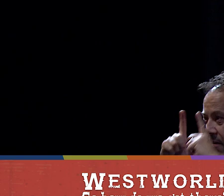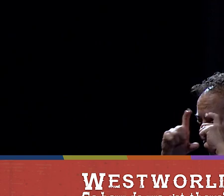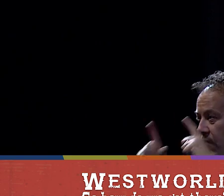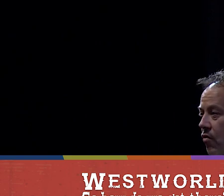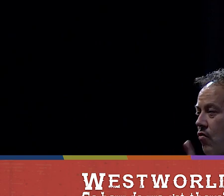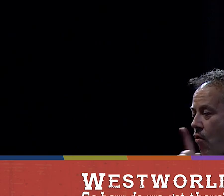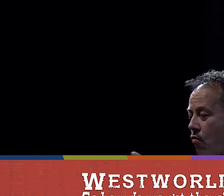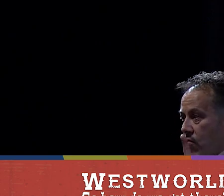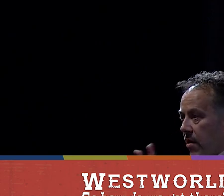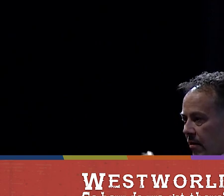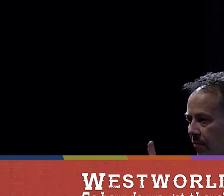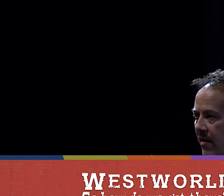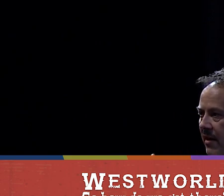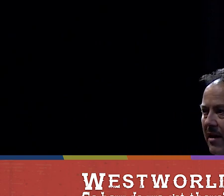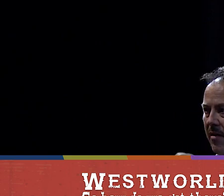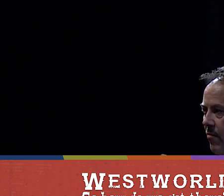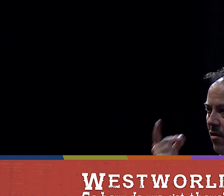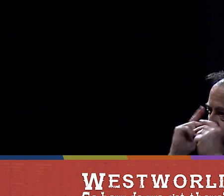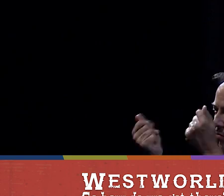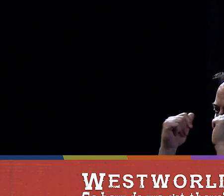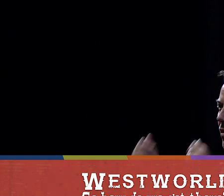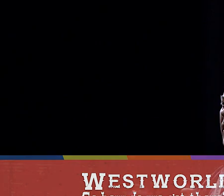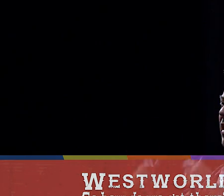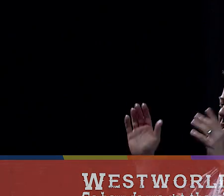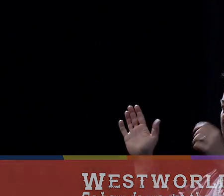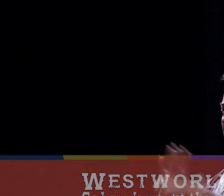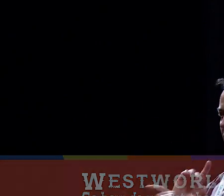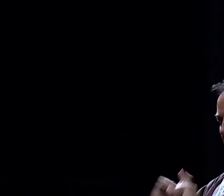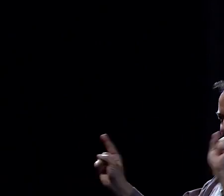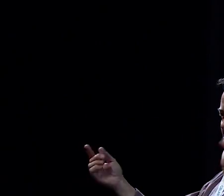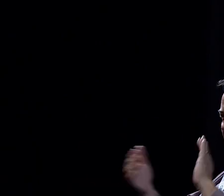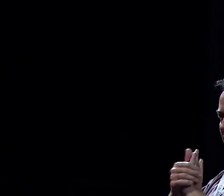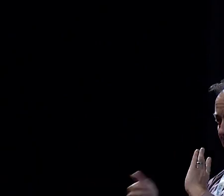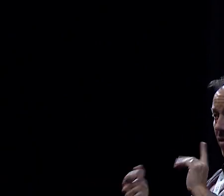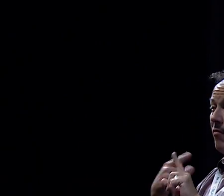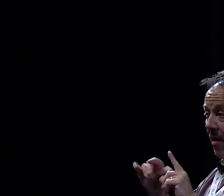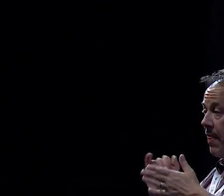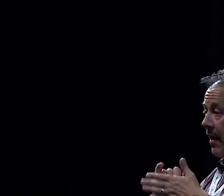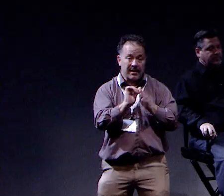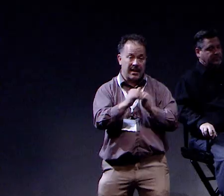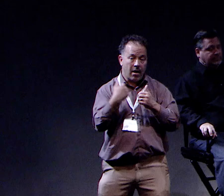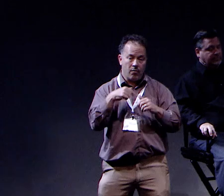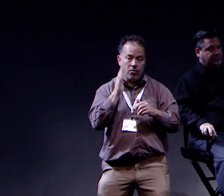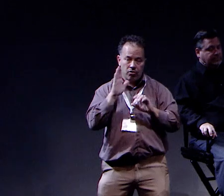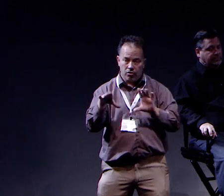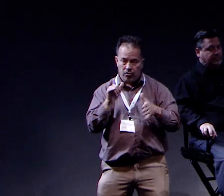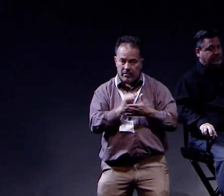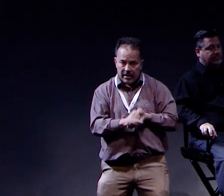and generated on the fly. And it's a completely different skill set, but it is the way that we're going to get there.